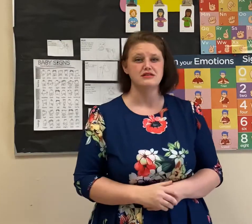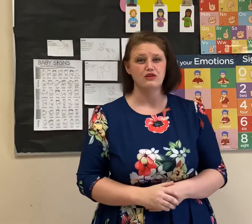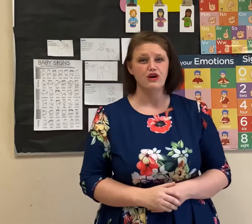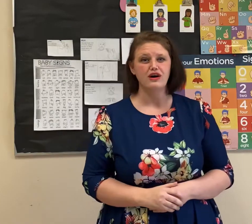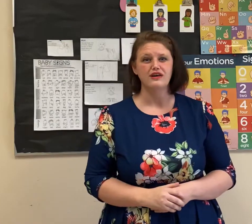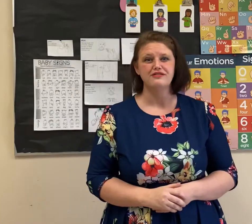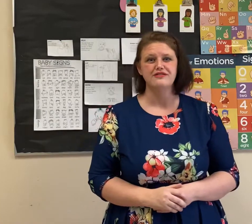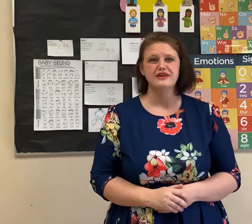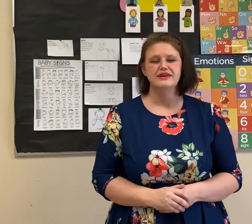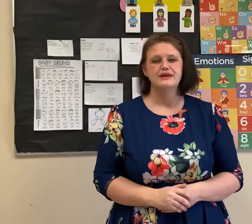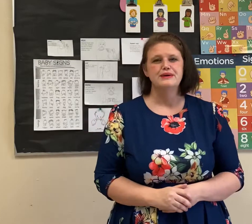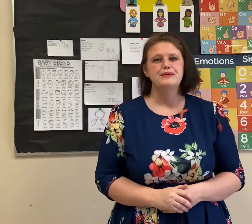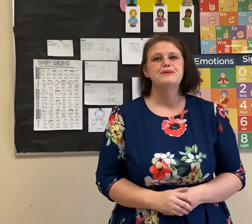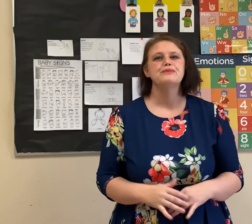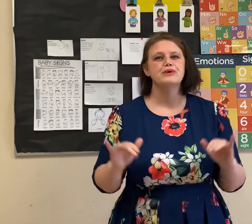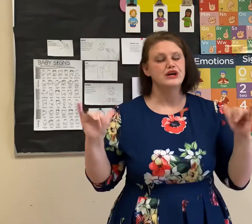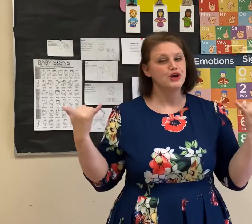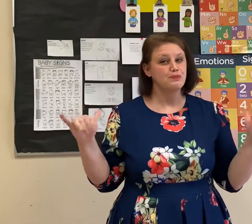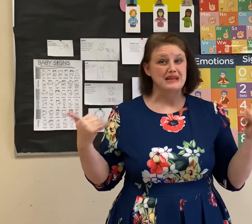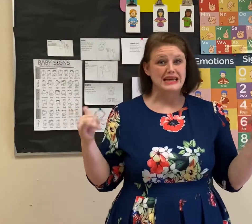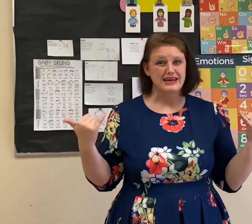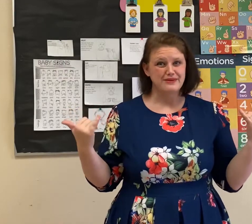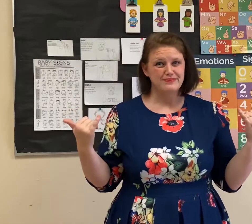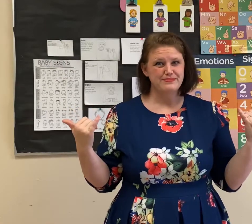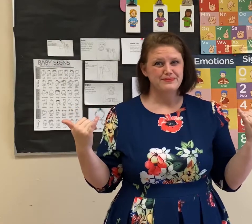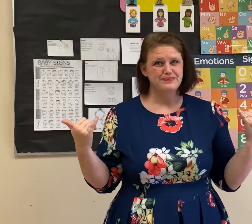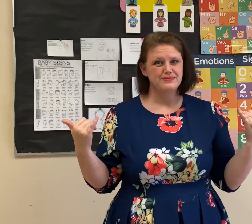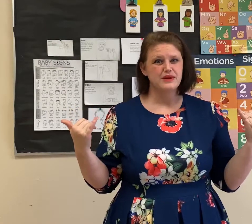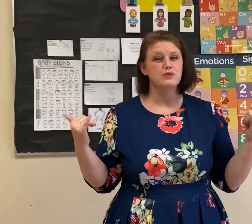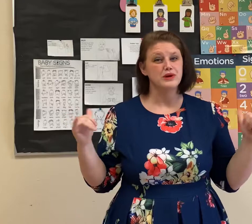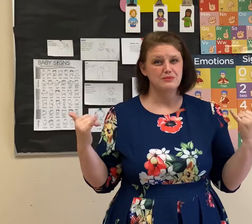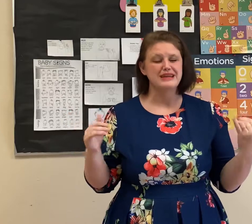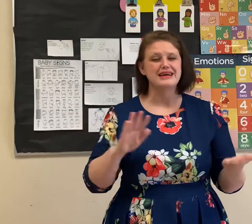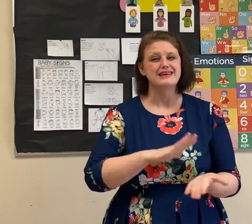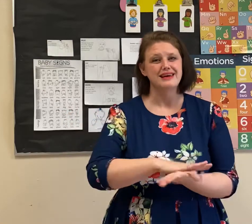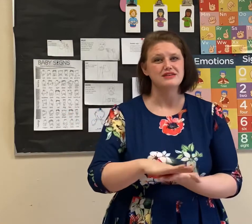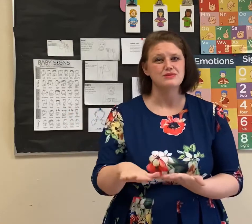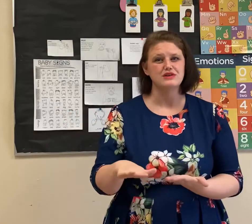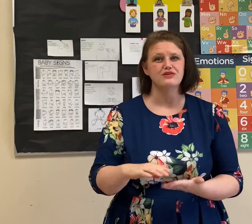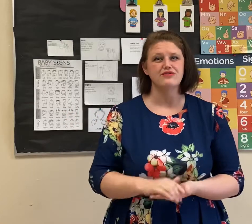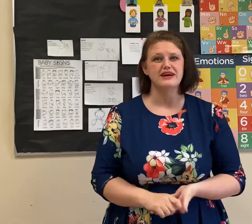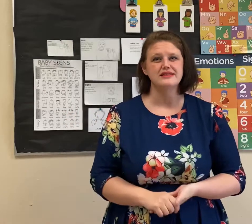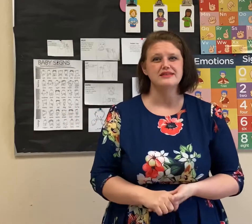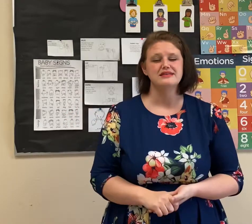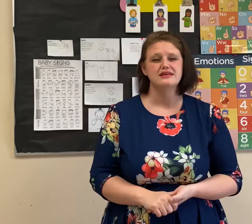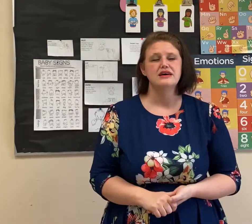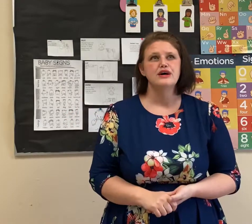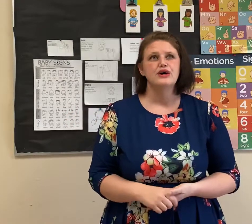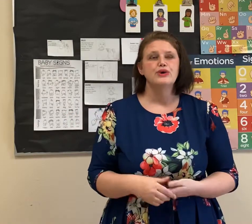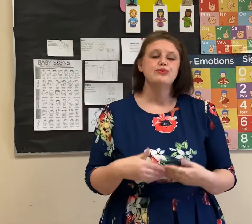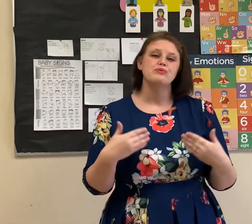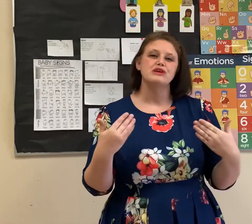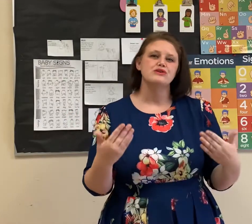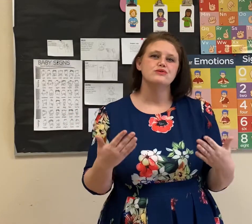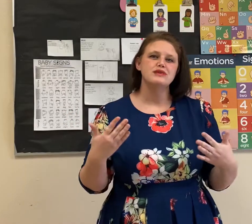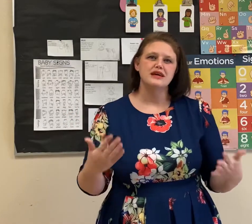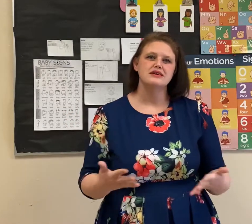off. We're going to go play, and we're going to play nice with our friends. When we use ASL